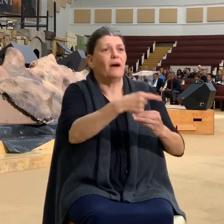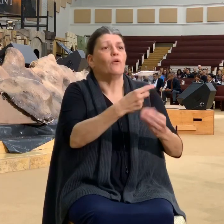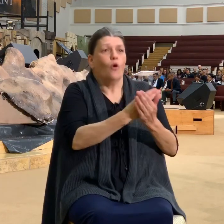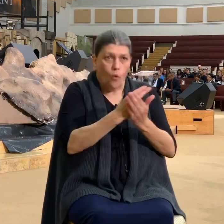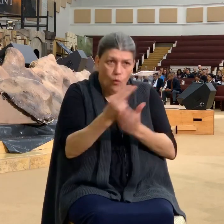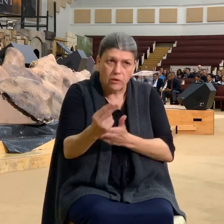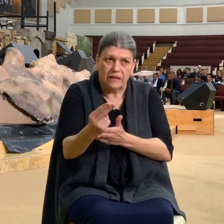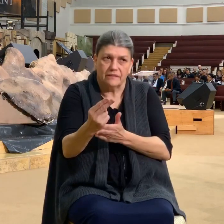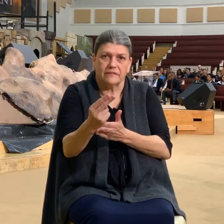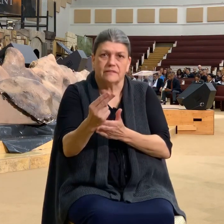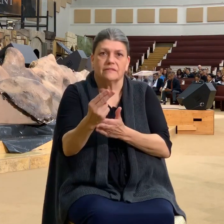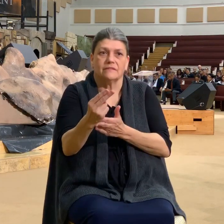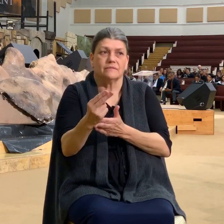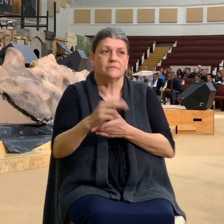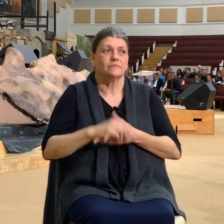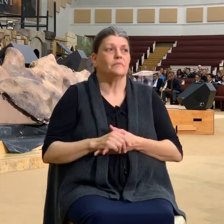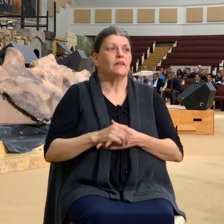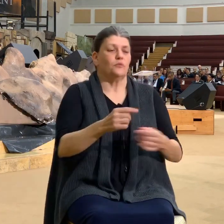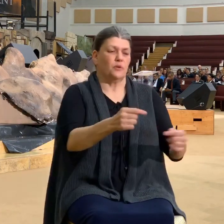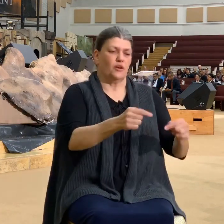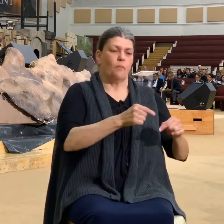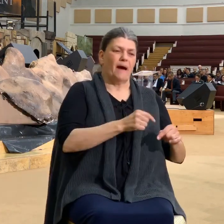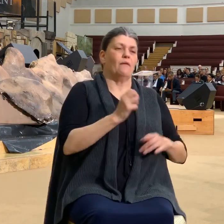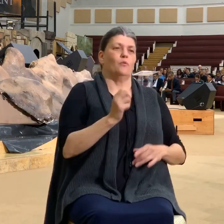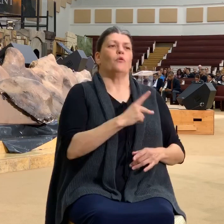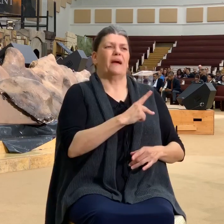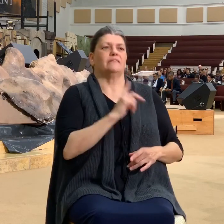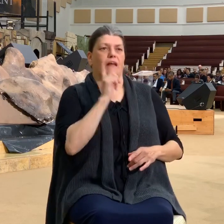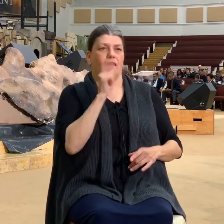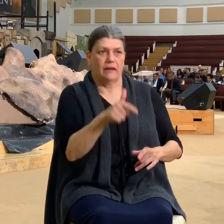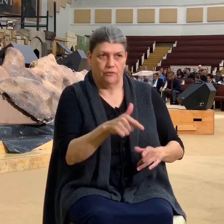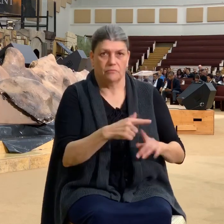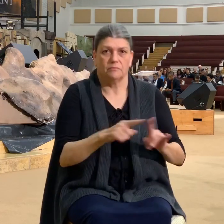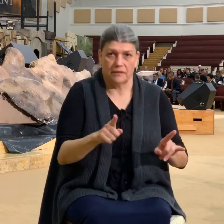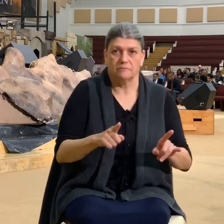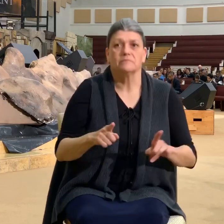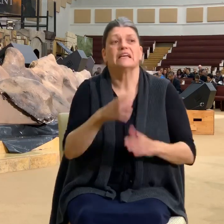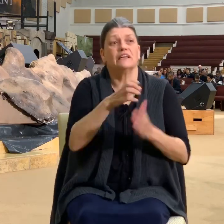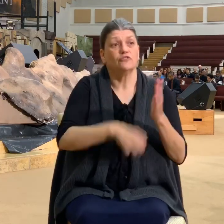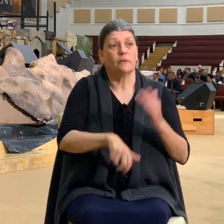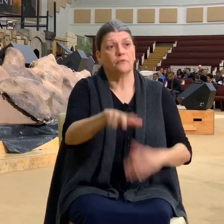to this in one of the other questions. Let's go to 1 Peter chapter 3